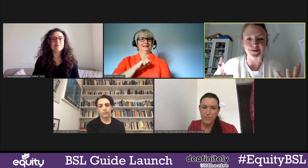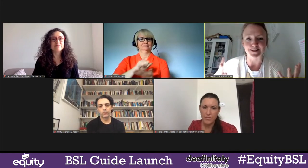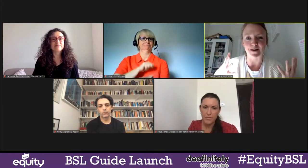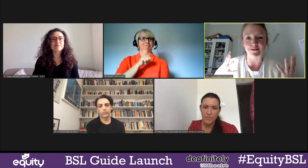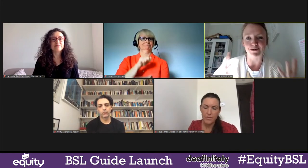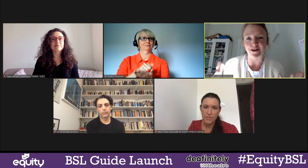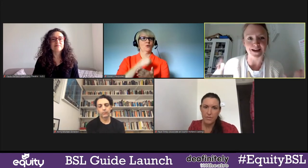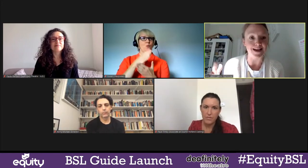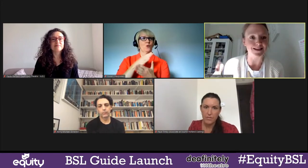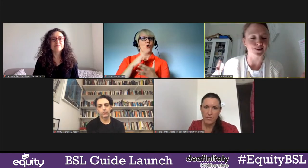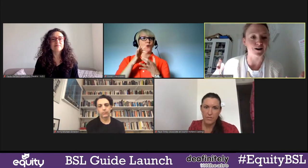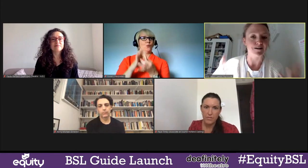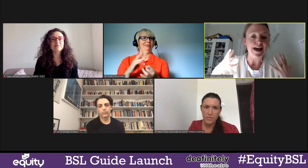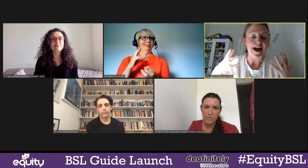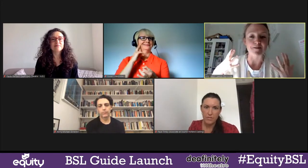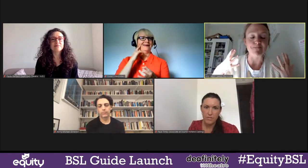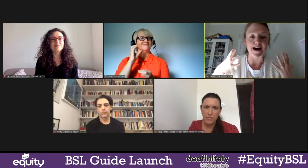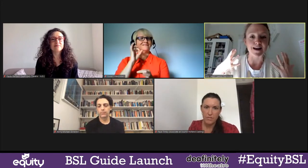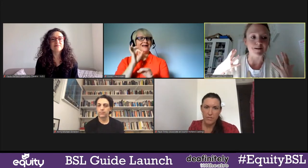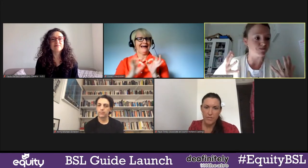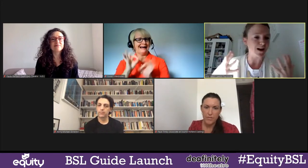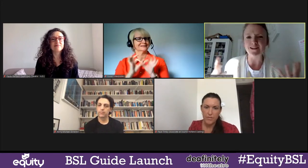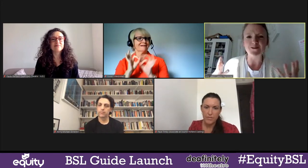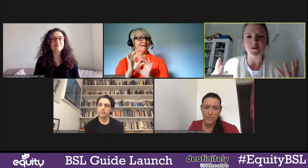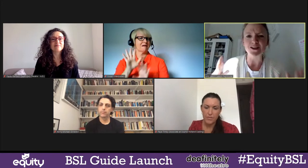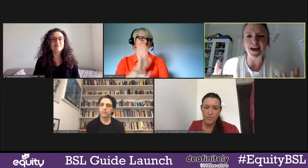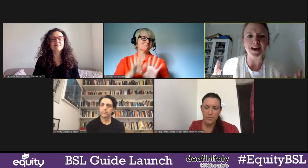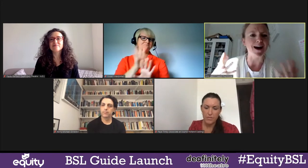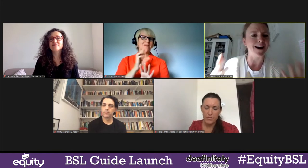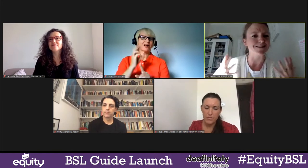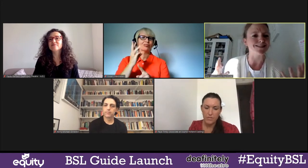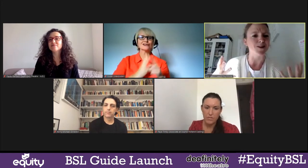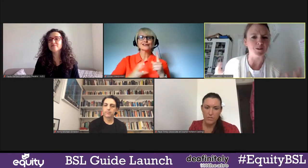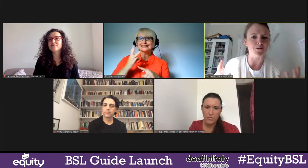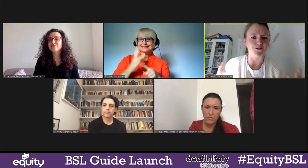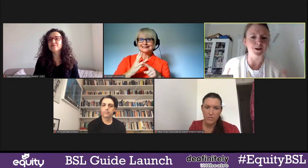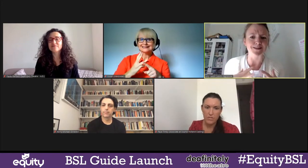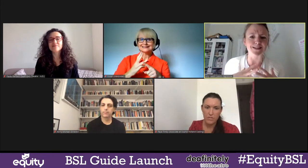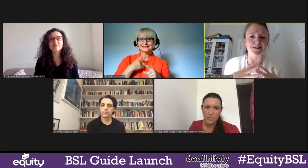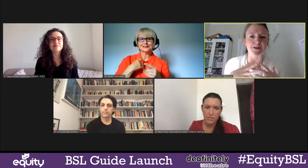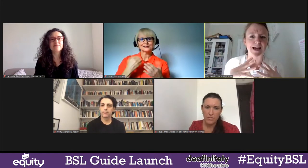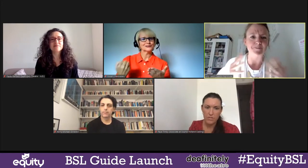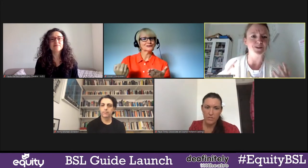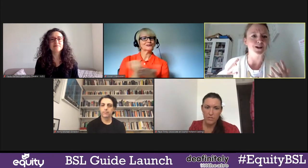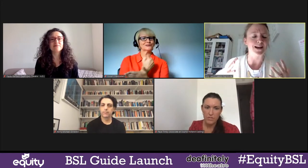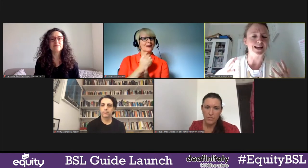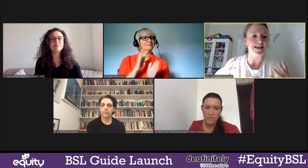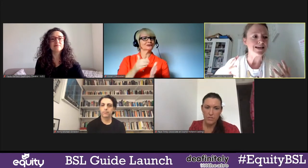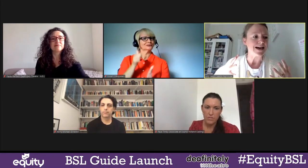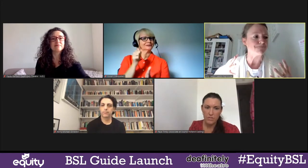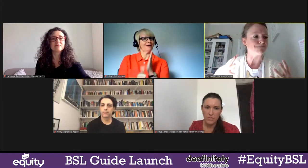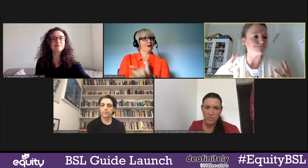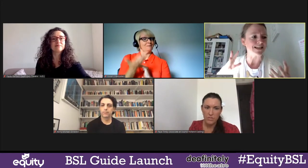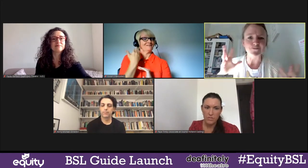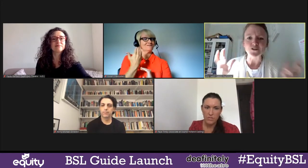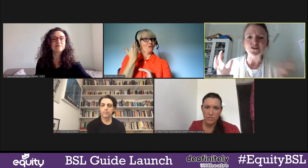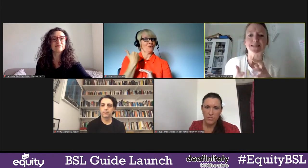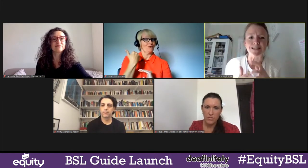about 3 years ago. And I'm kind of quite ashamed that I didn't start before, because it's been absolutely, it's fundamentally changed